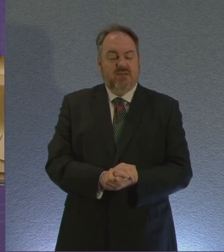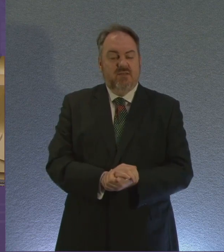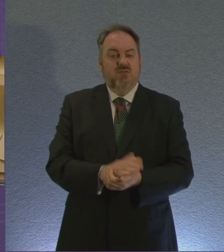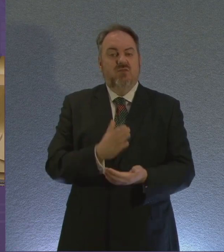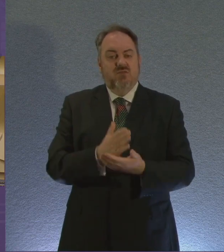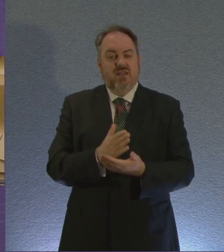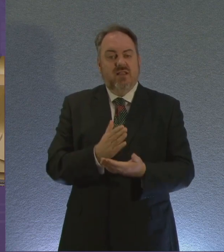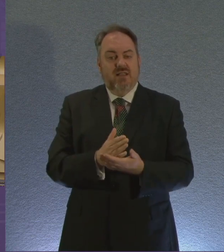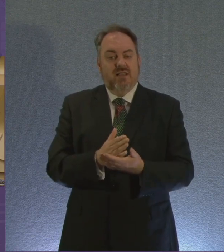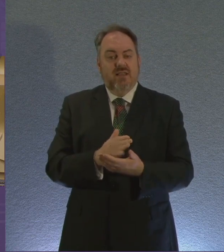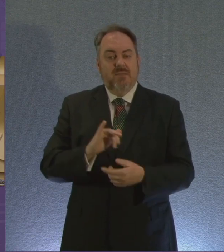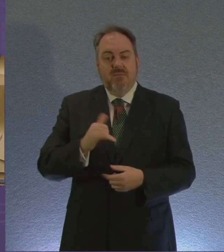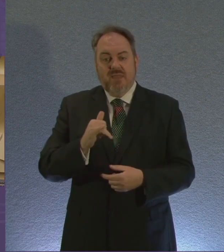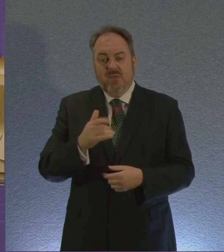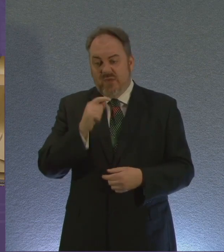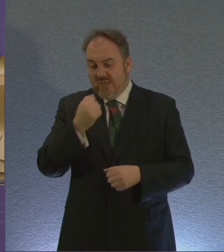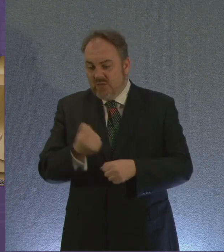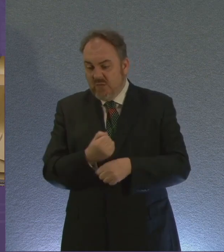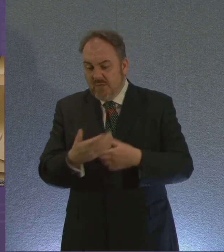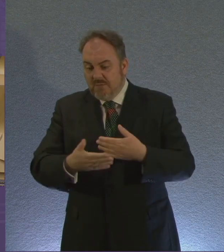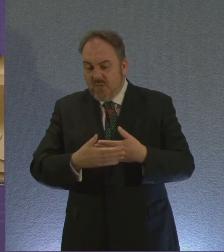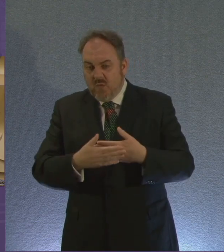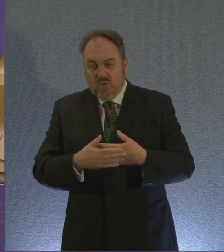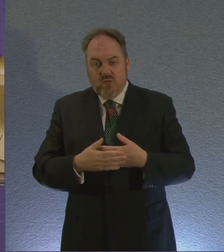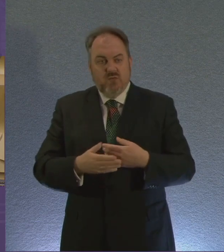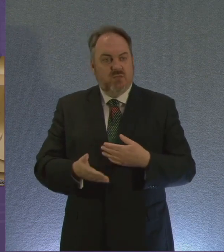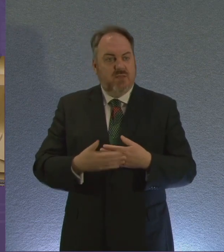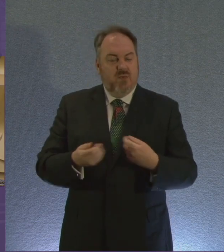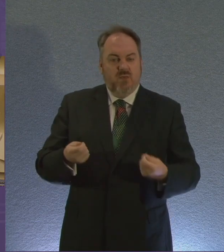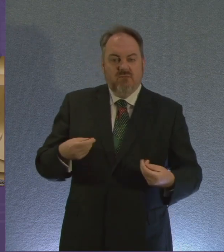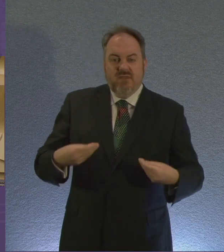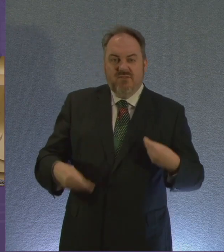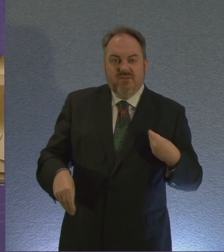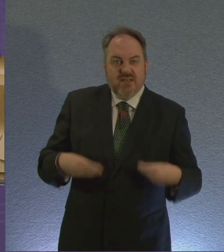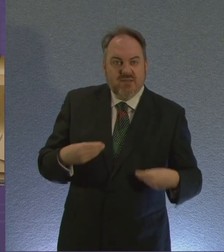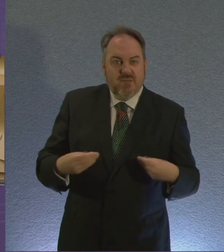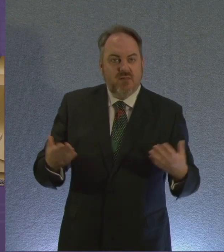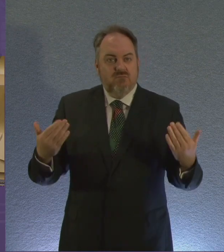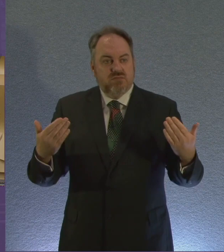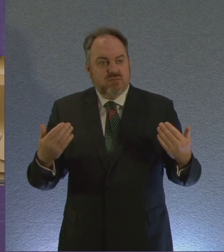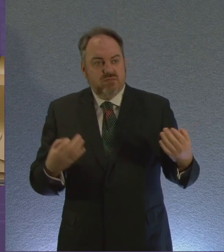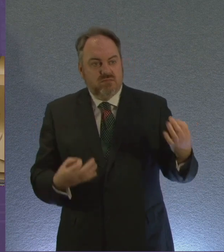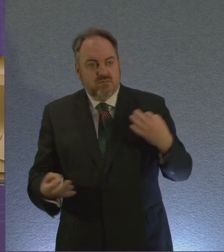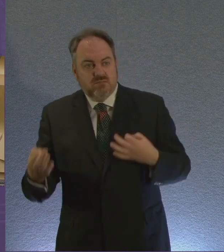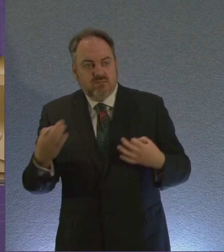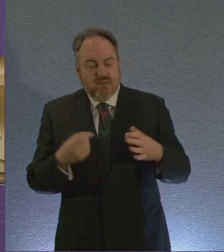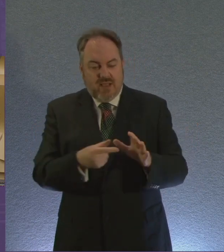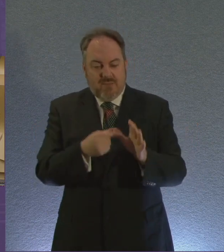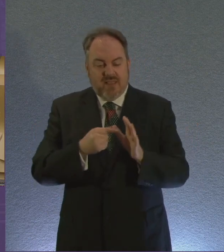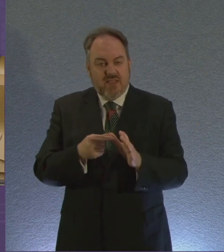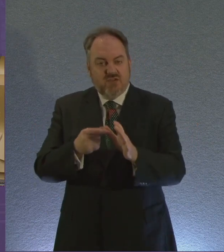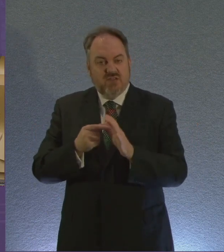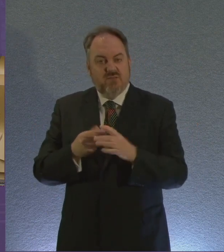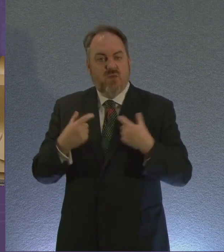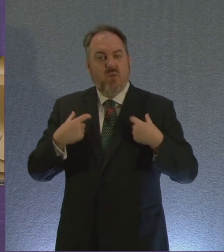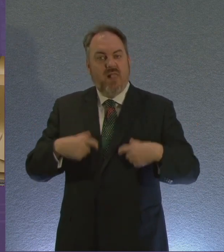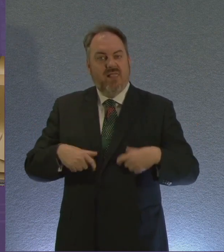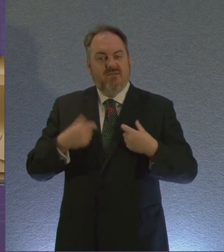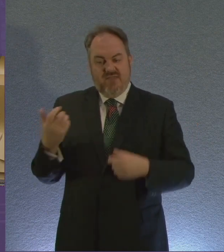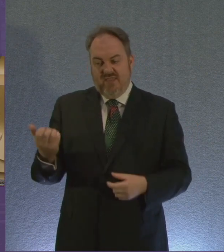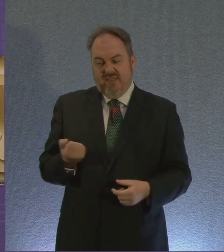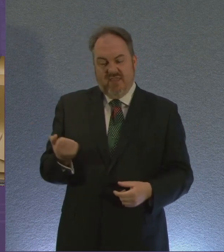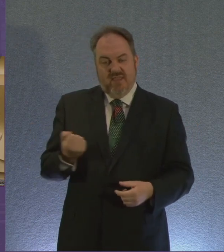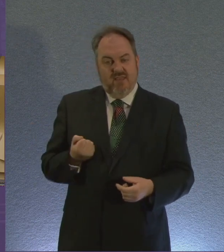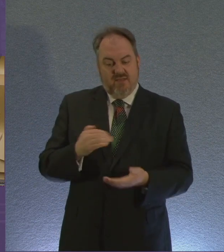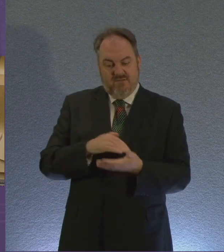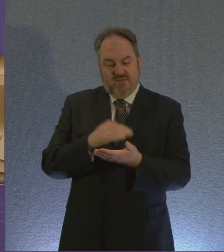there's anything further we need to do in terms of flexibilities. And of course, as well as that funding for local authorities, directly for the Scottish